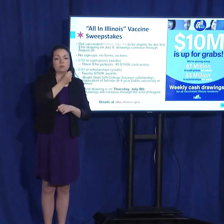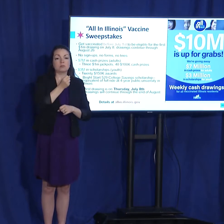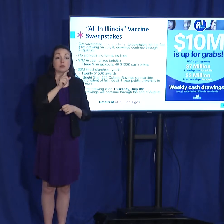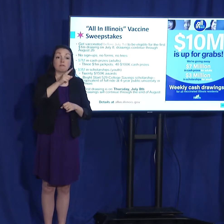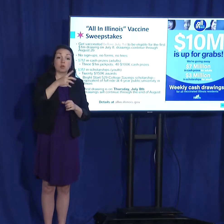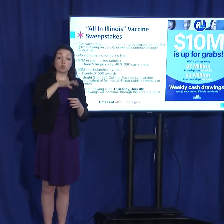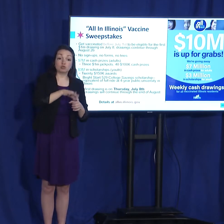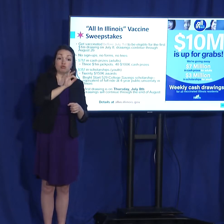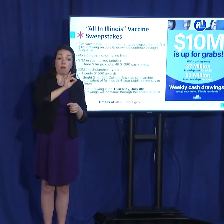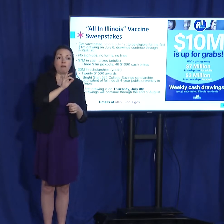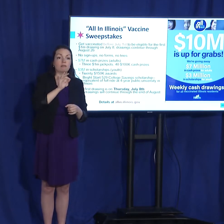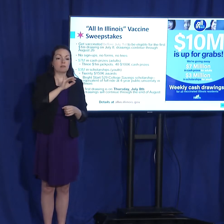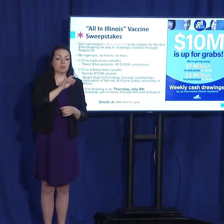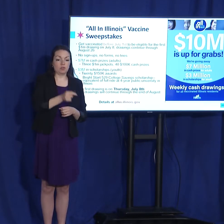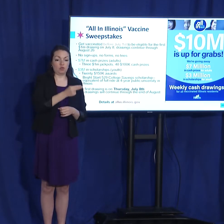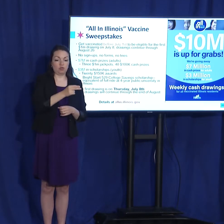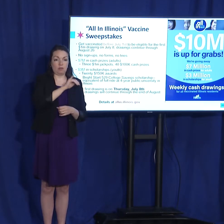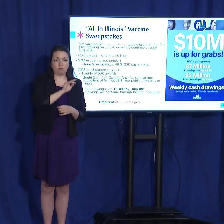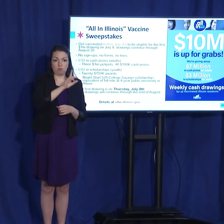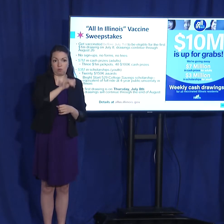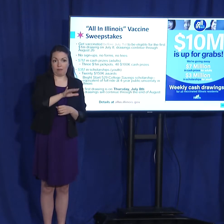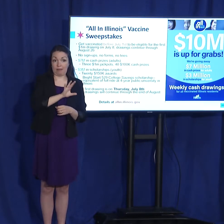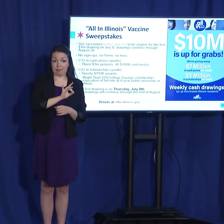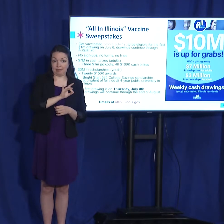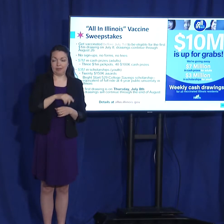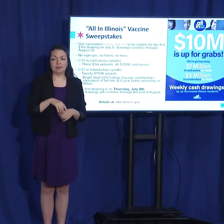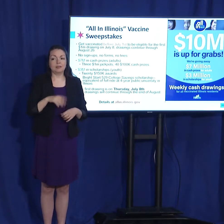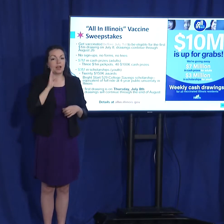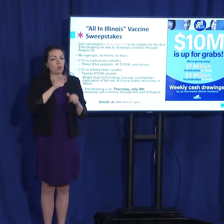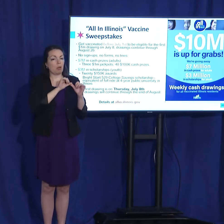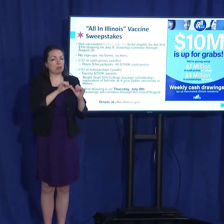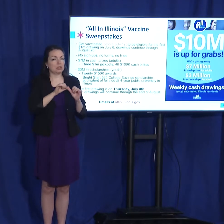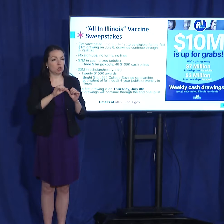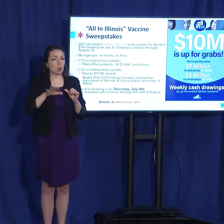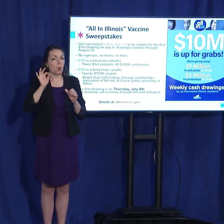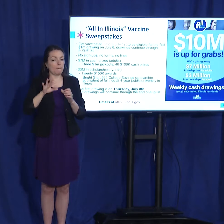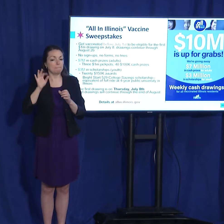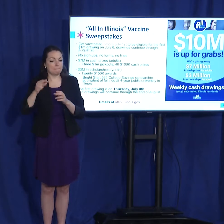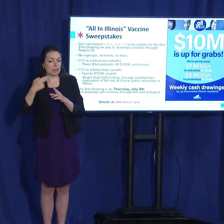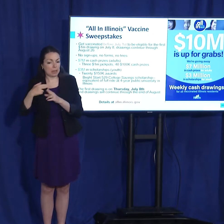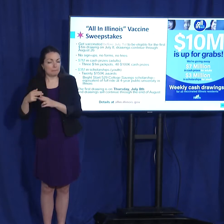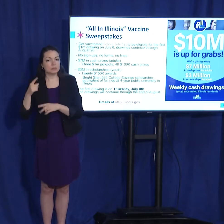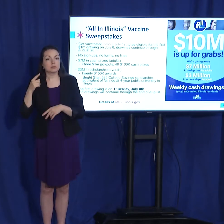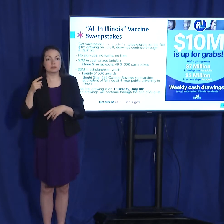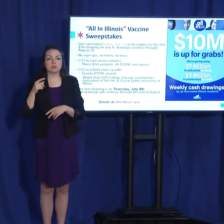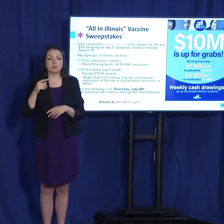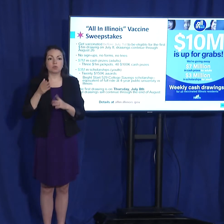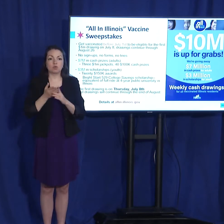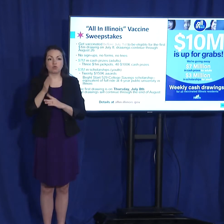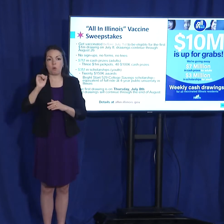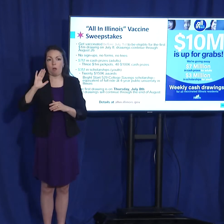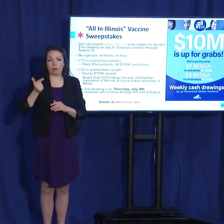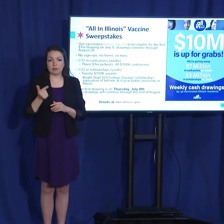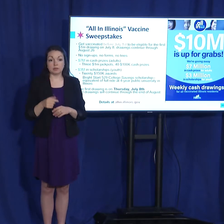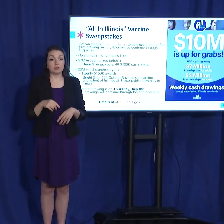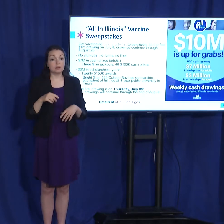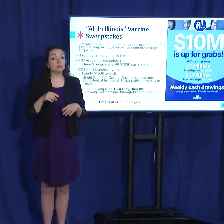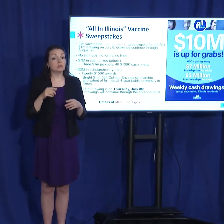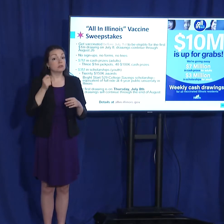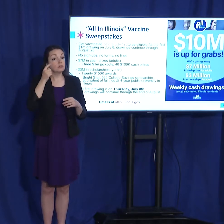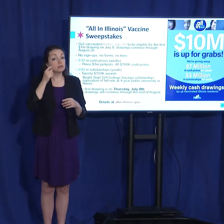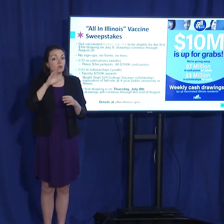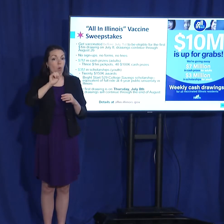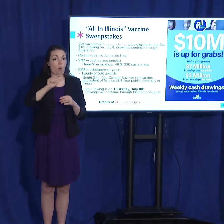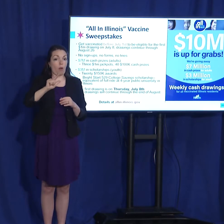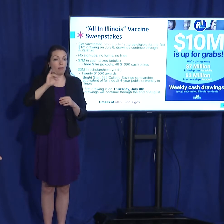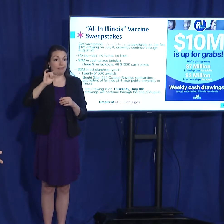Thursday, July 8th, and then they continue through the end of August. I refer you to allin.illinois.gov if you want to learn